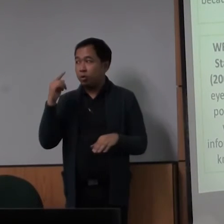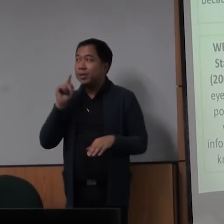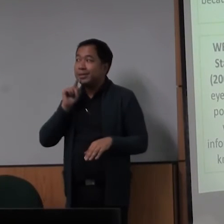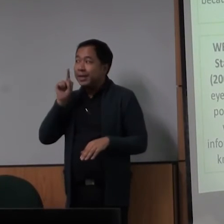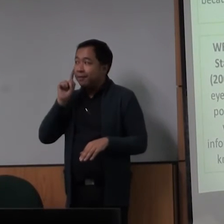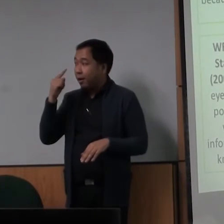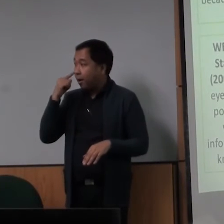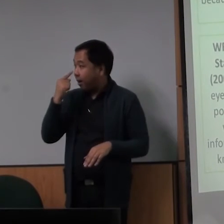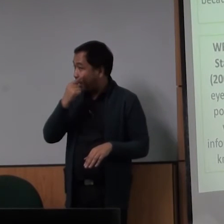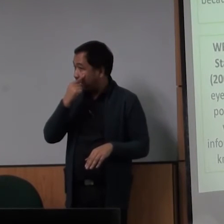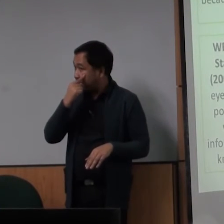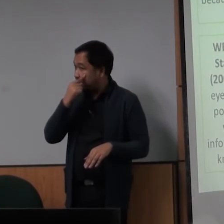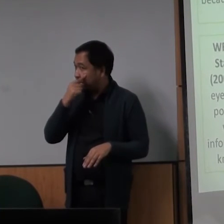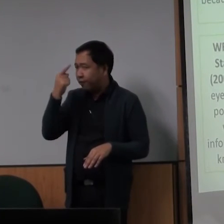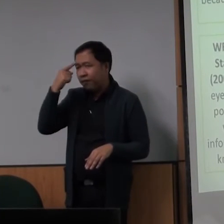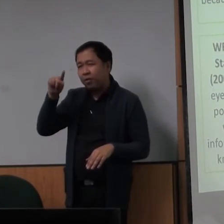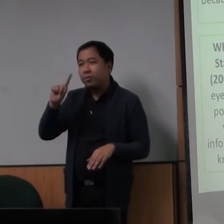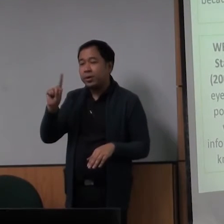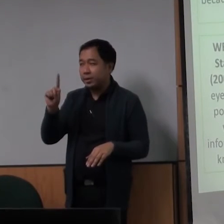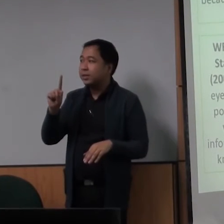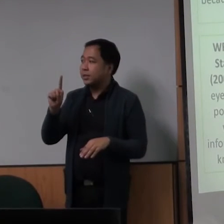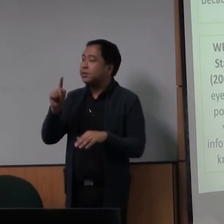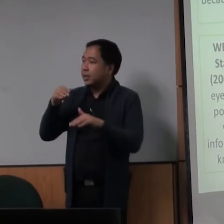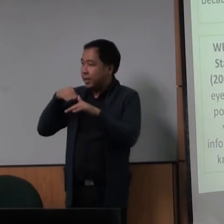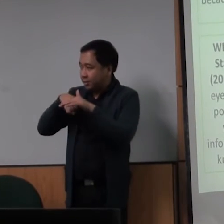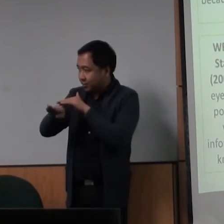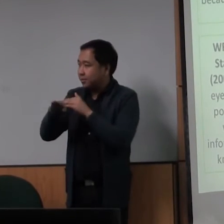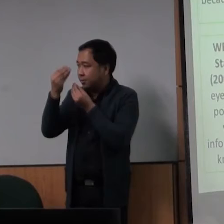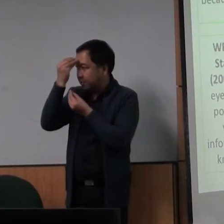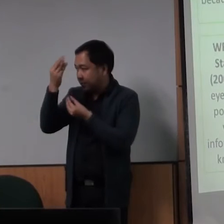portal to the world of information and knowledge.